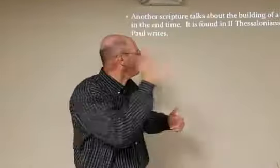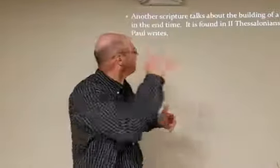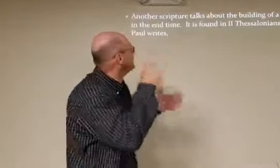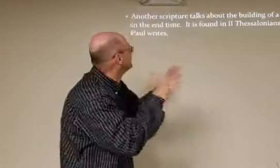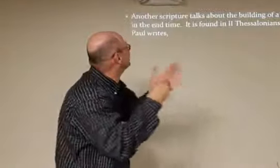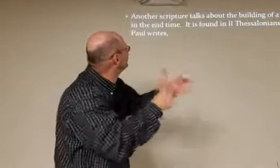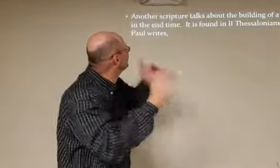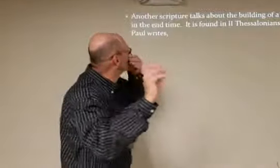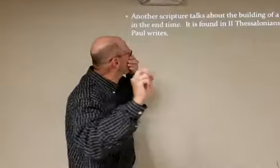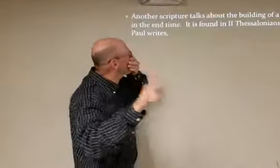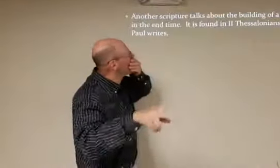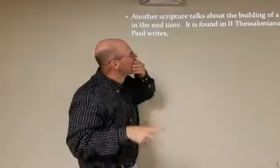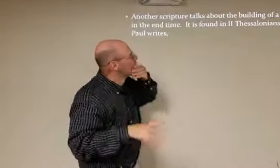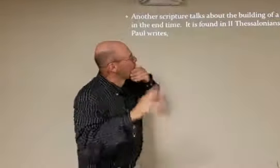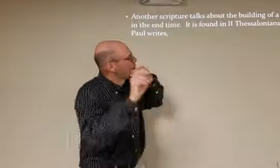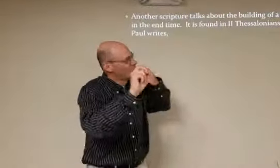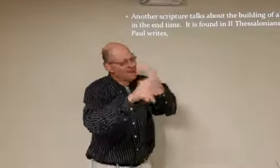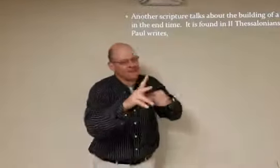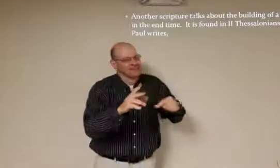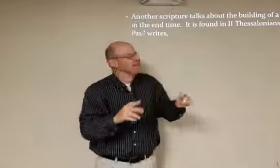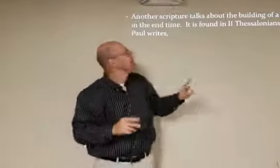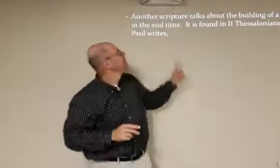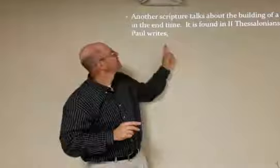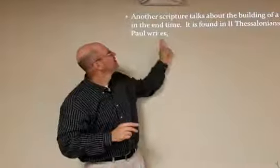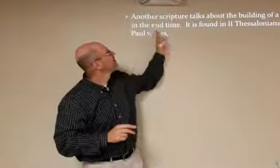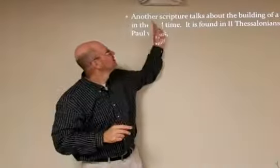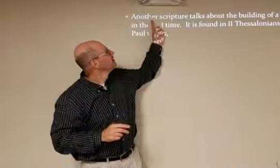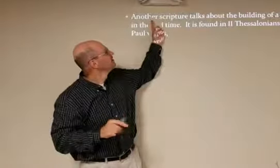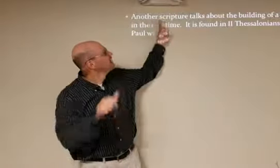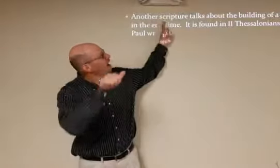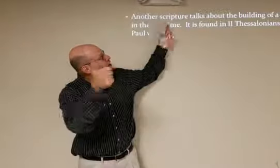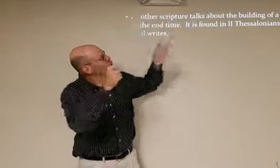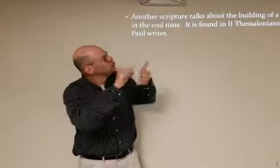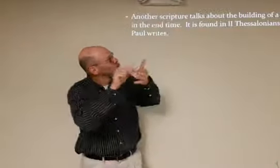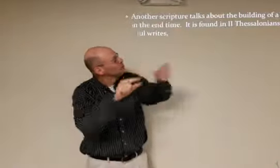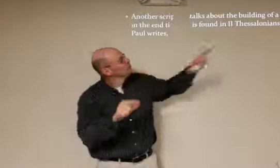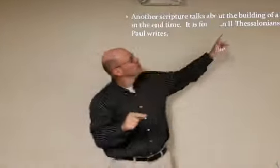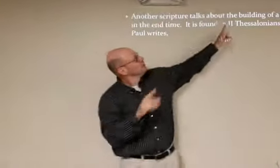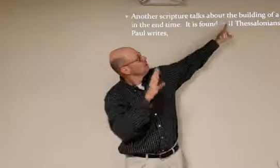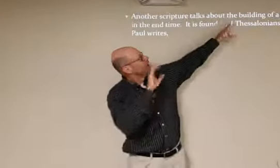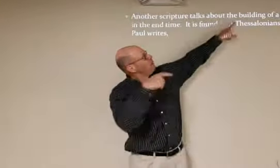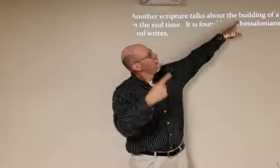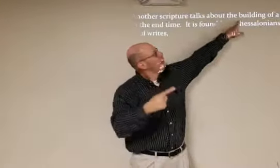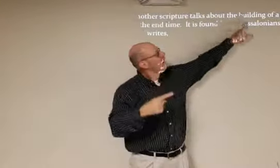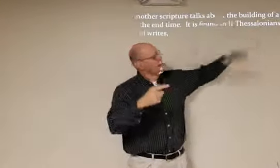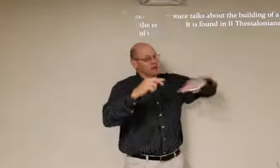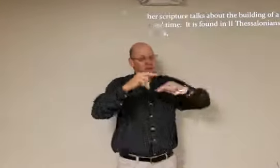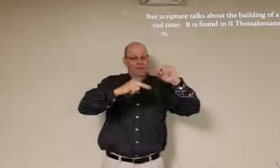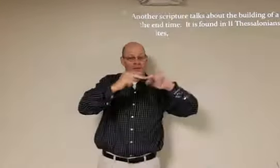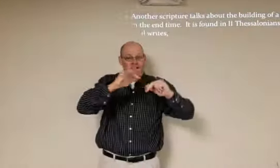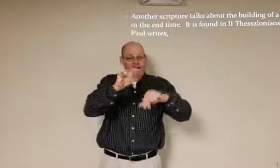confused, I feel like I'm confusing you more. I'm going to move forward and we'll track back. Another scripture talks